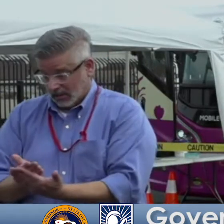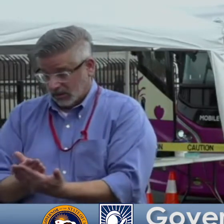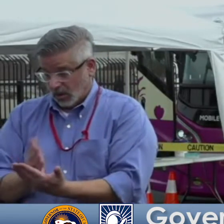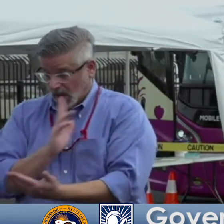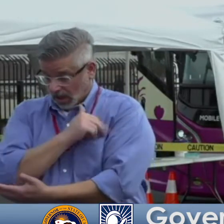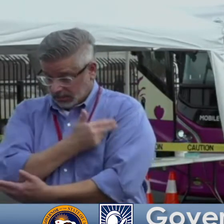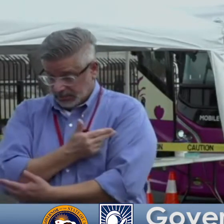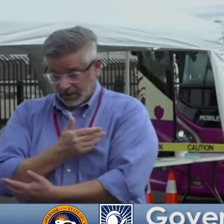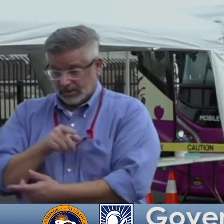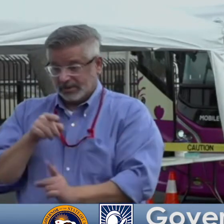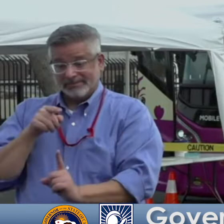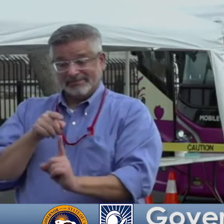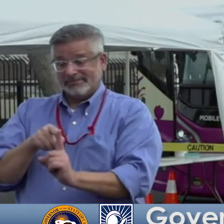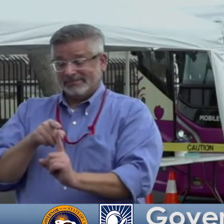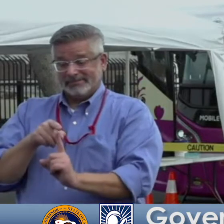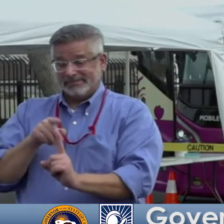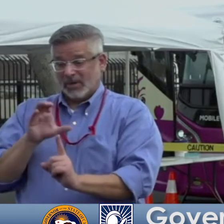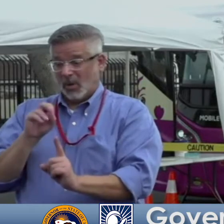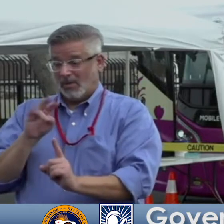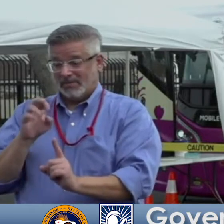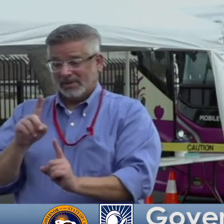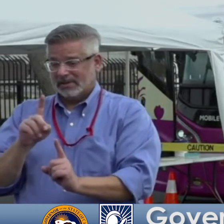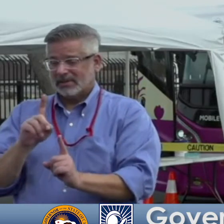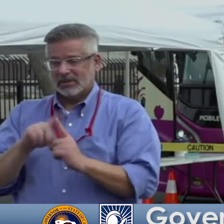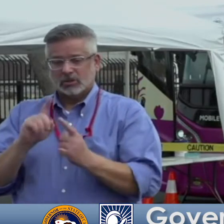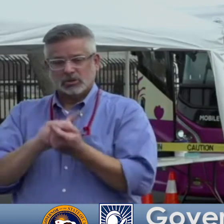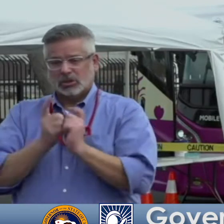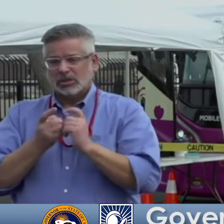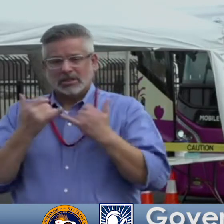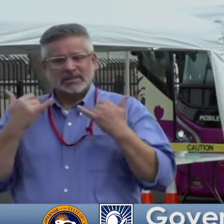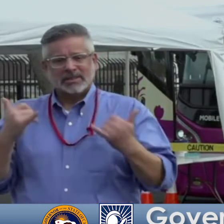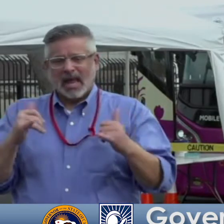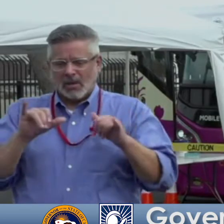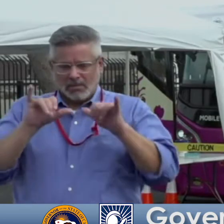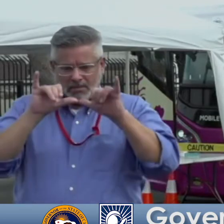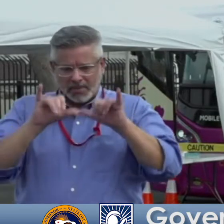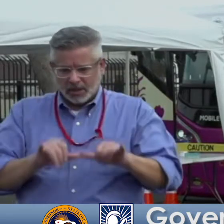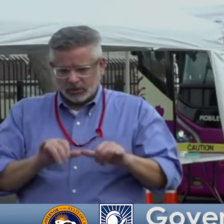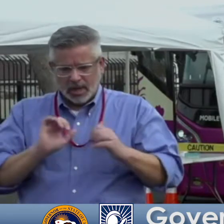COVID and they won't be there anyways. Do you change now the metrics when